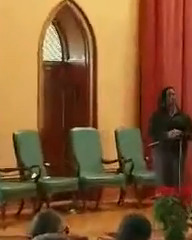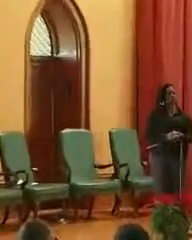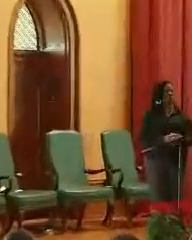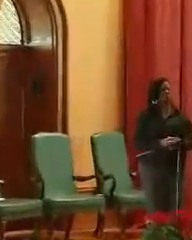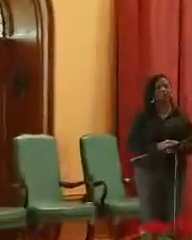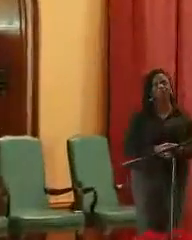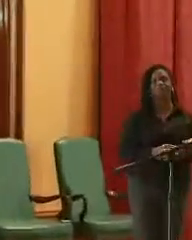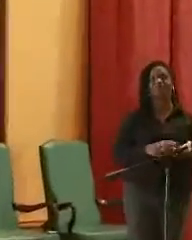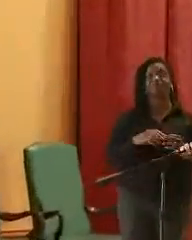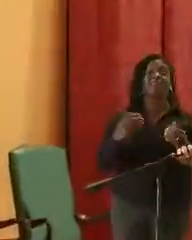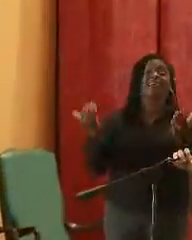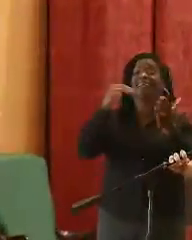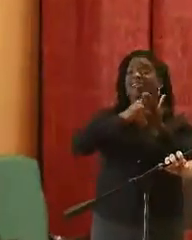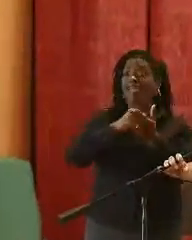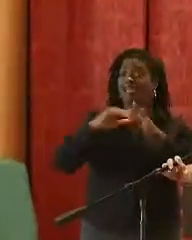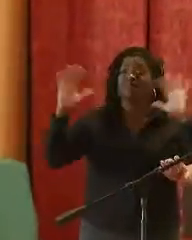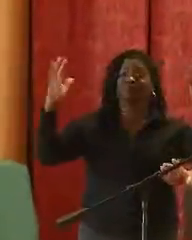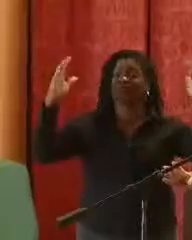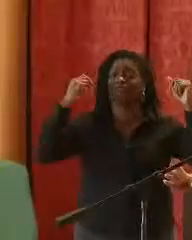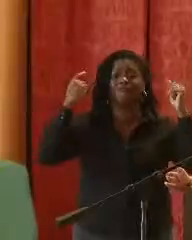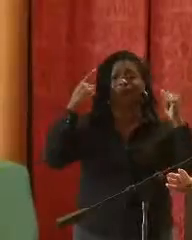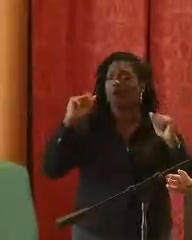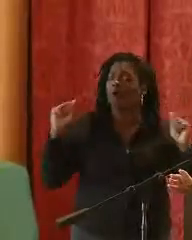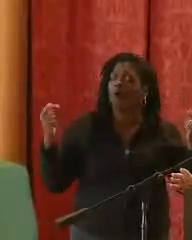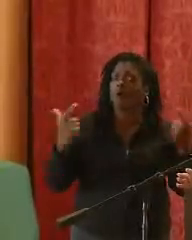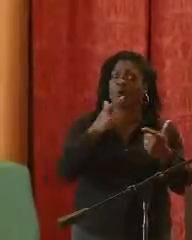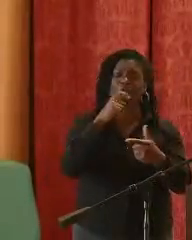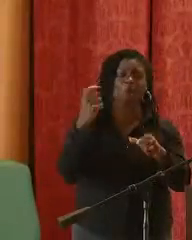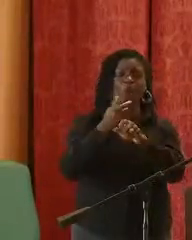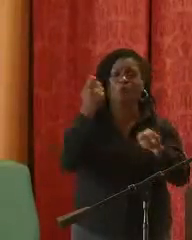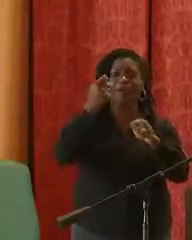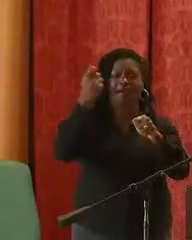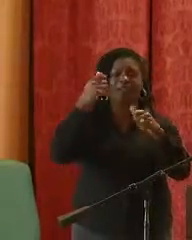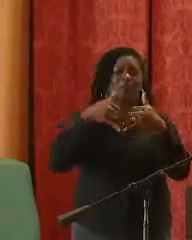Let's give another round of applause for all of our award winners.